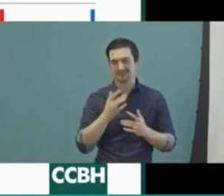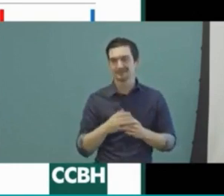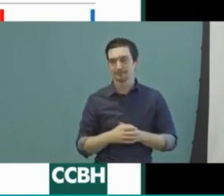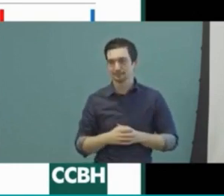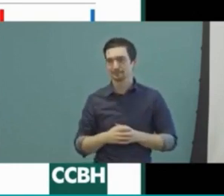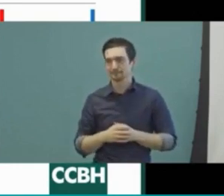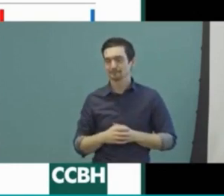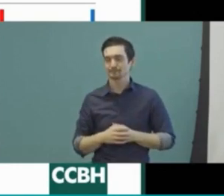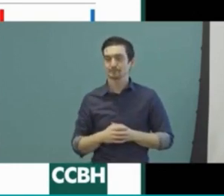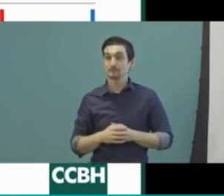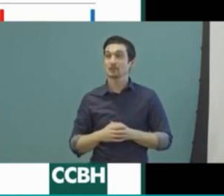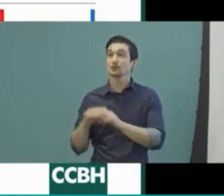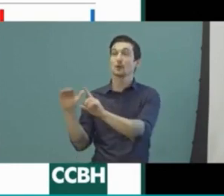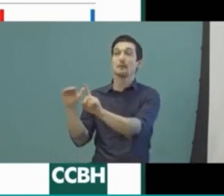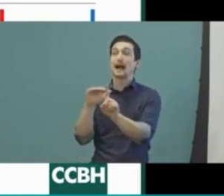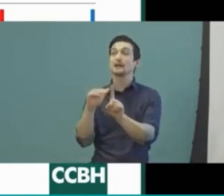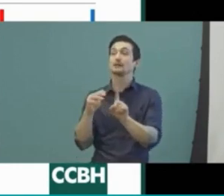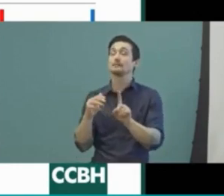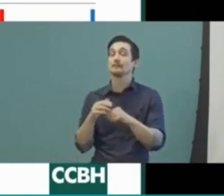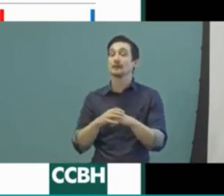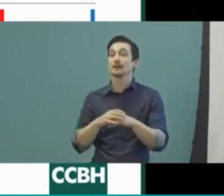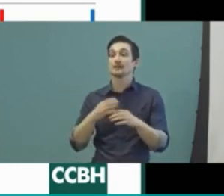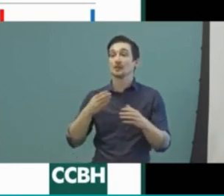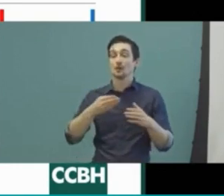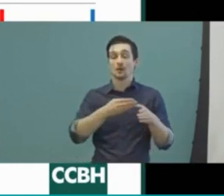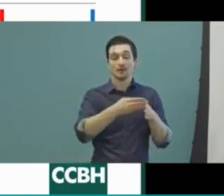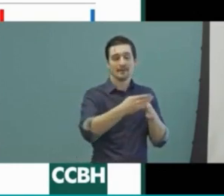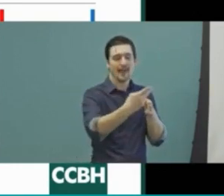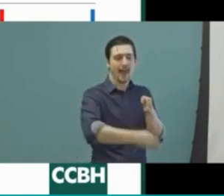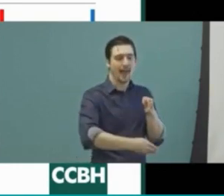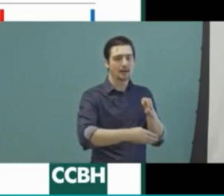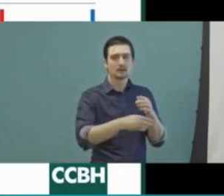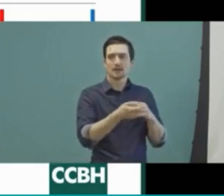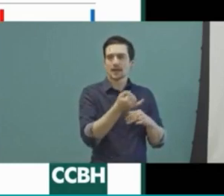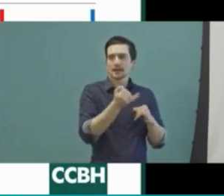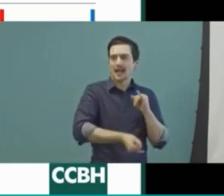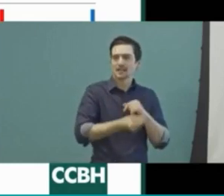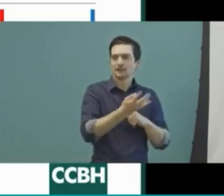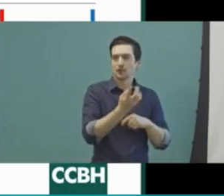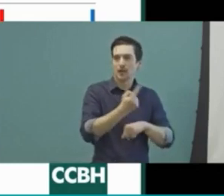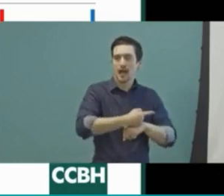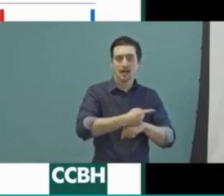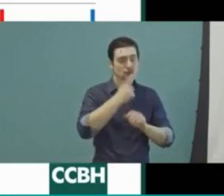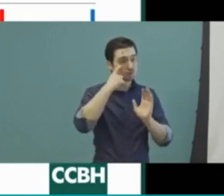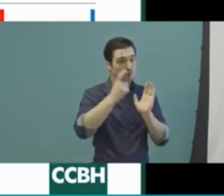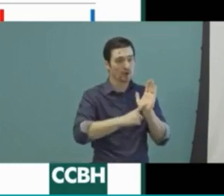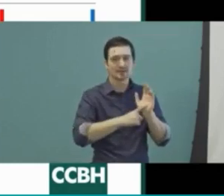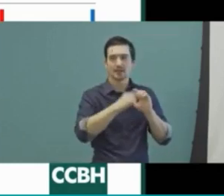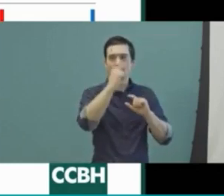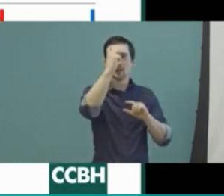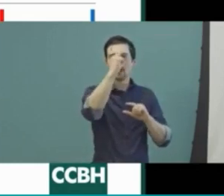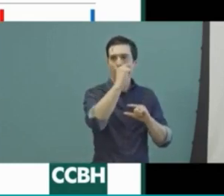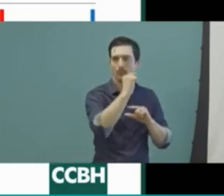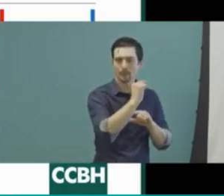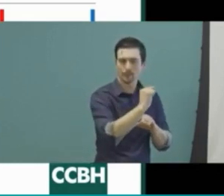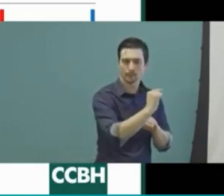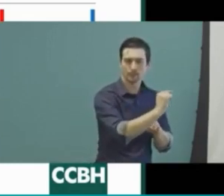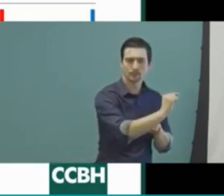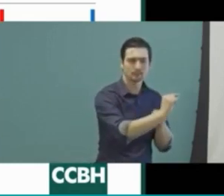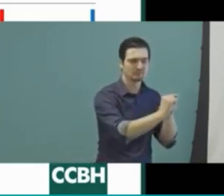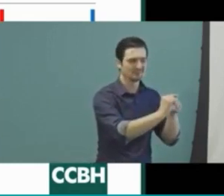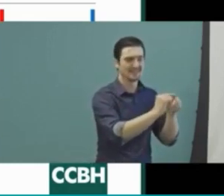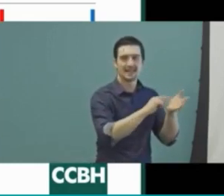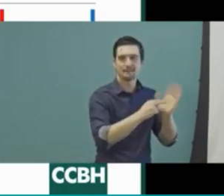Just as a reminder as well, that the end of the curve, the last few days, you see it trail off, but that means that we don't have